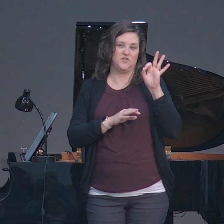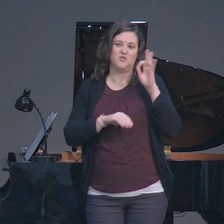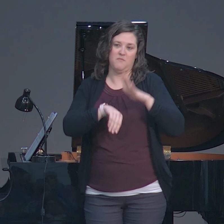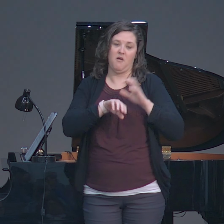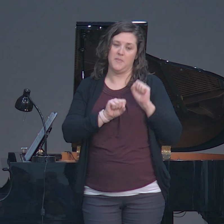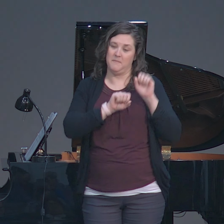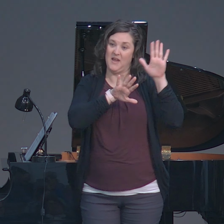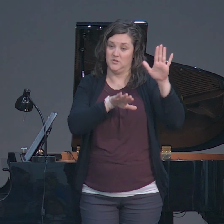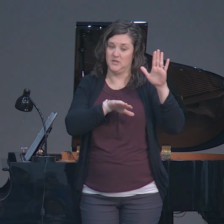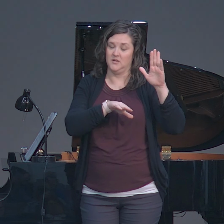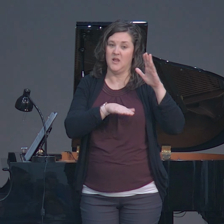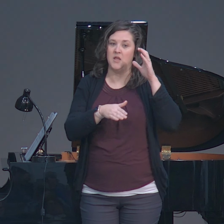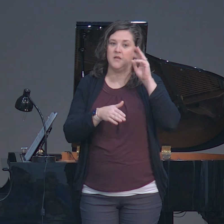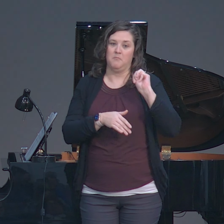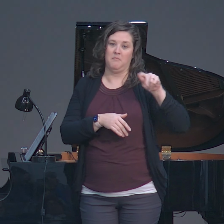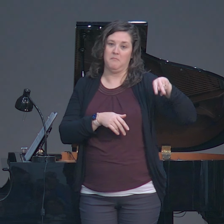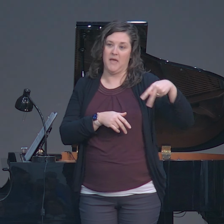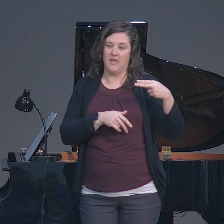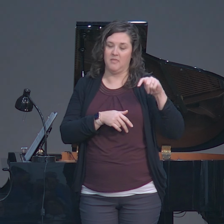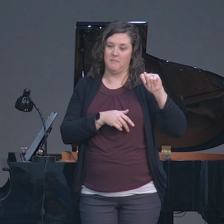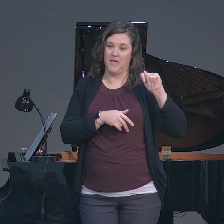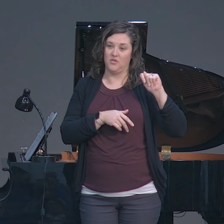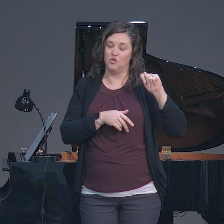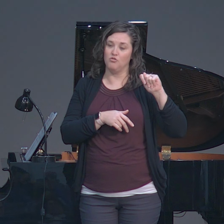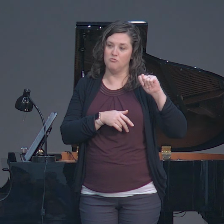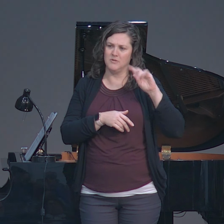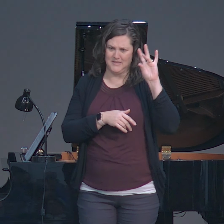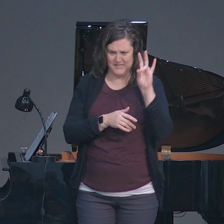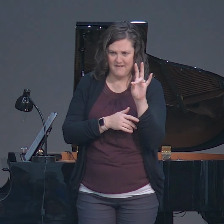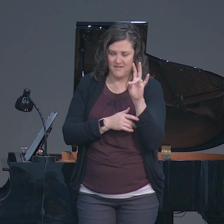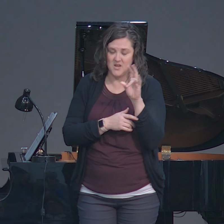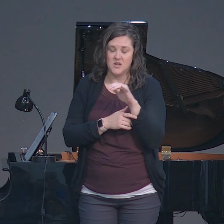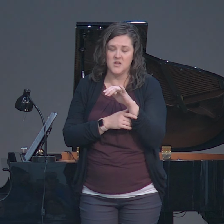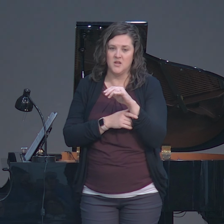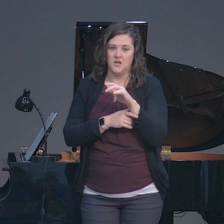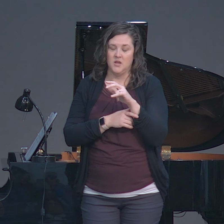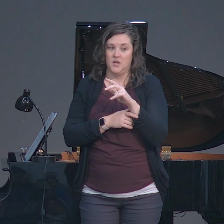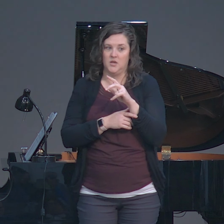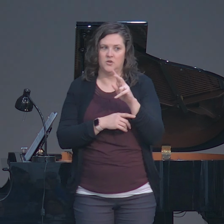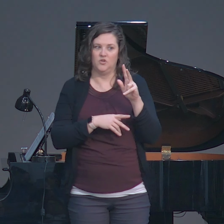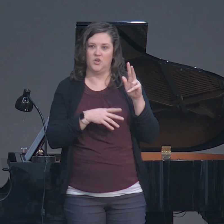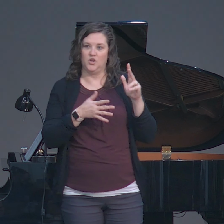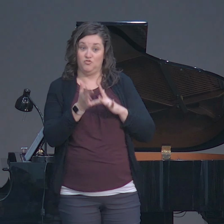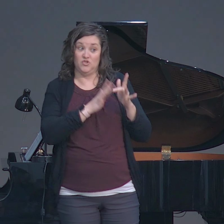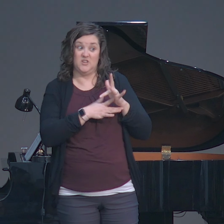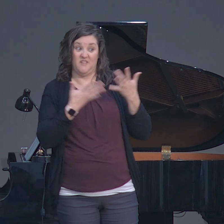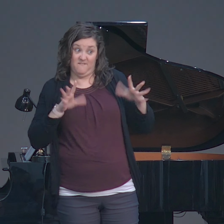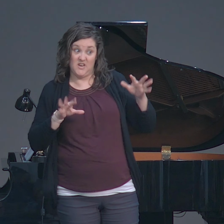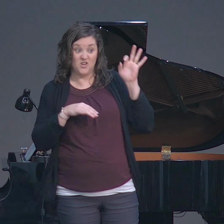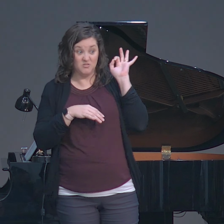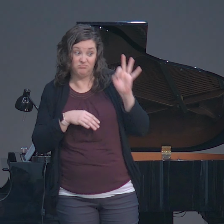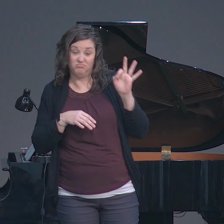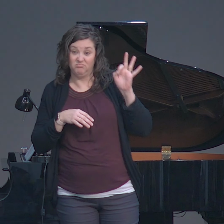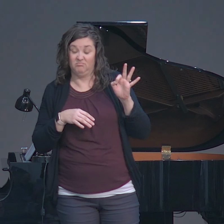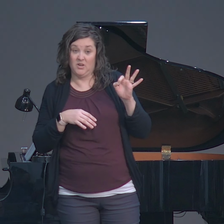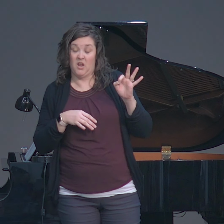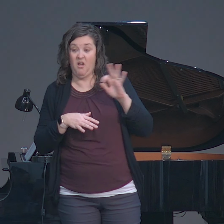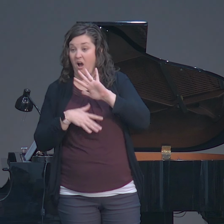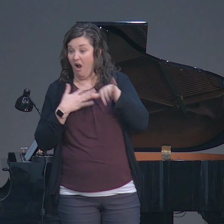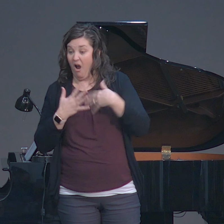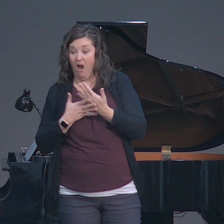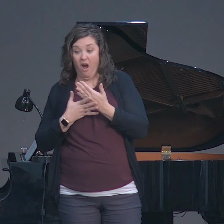7. Matthew writes, "And when Jesus finished these sayings, the crowds were astonished at his teaching. For he was